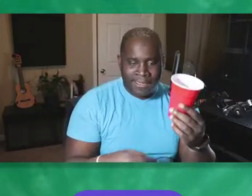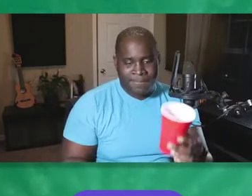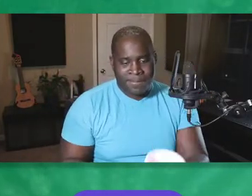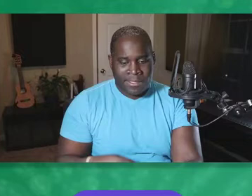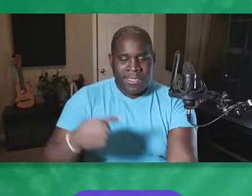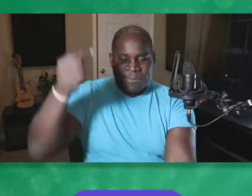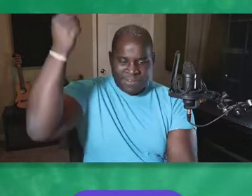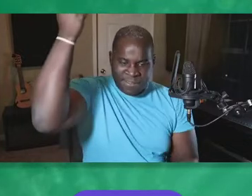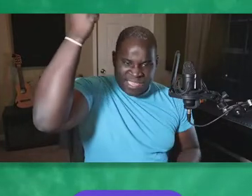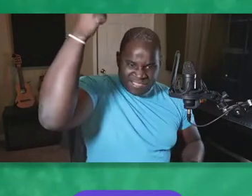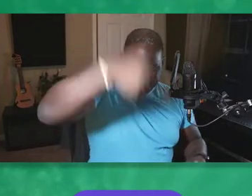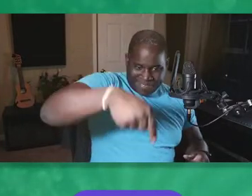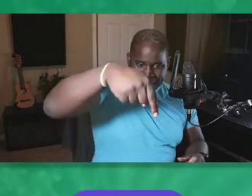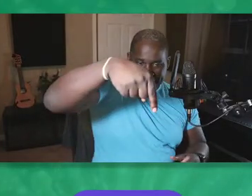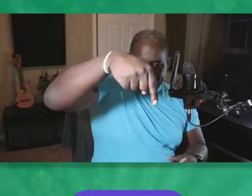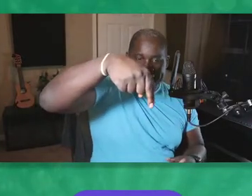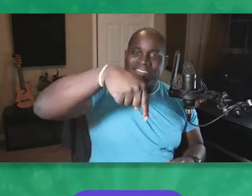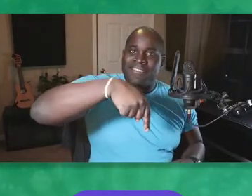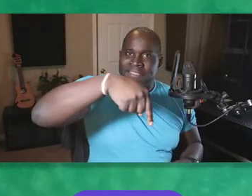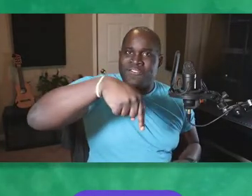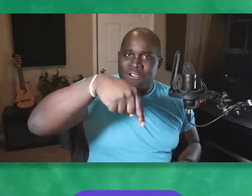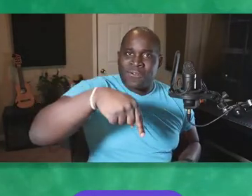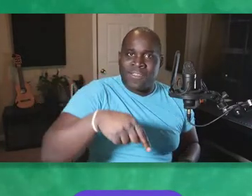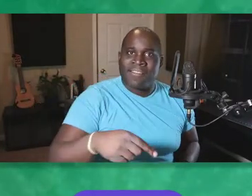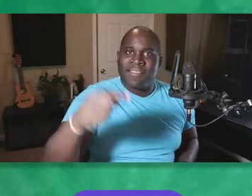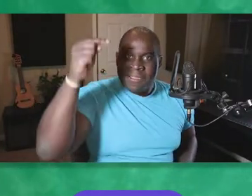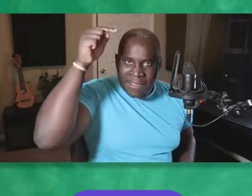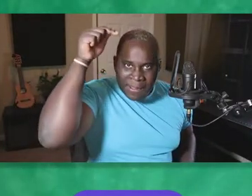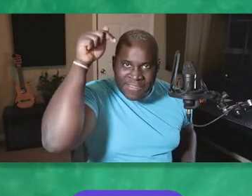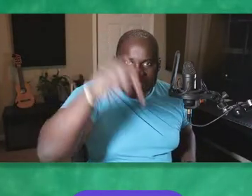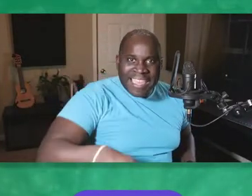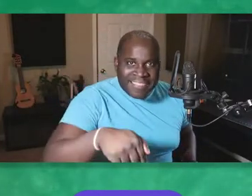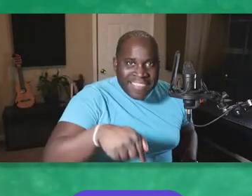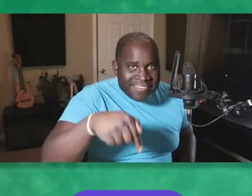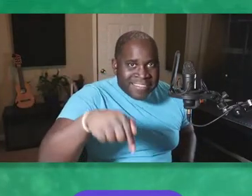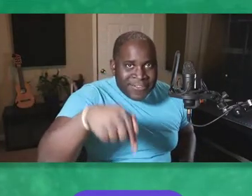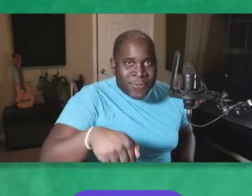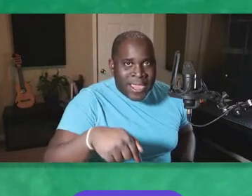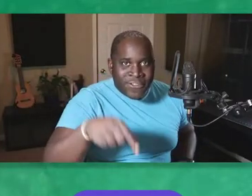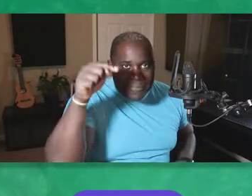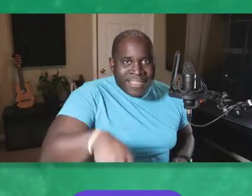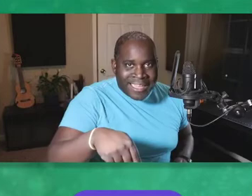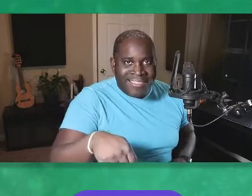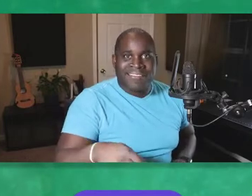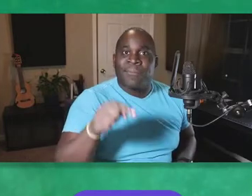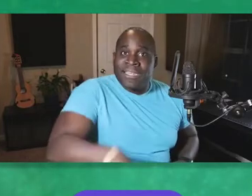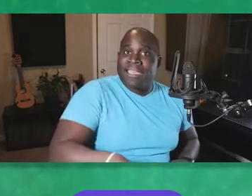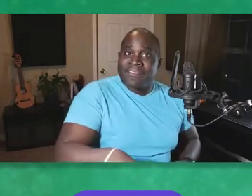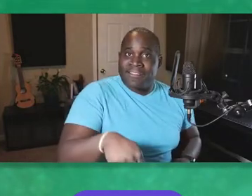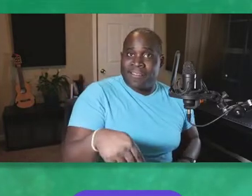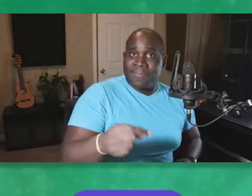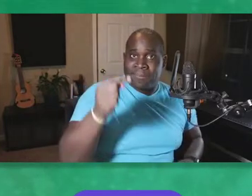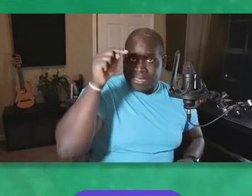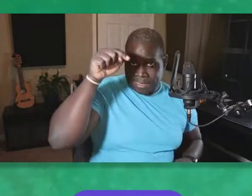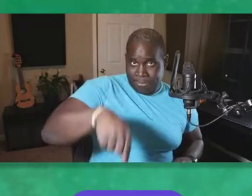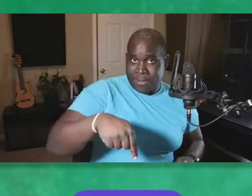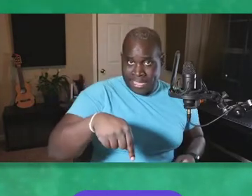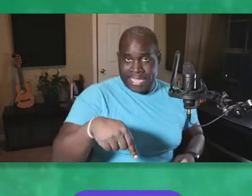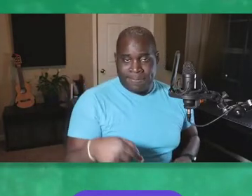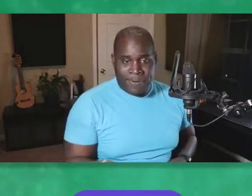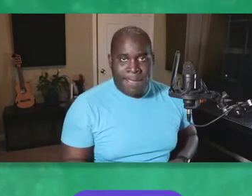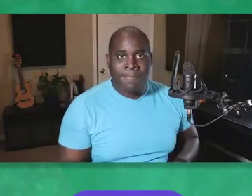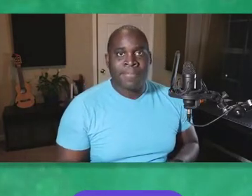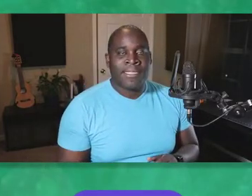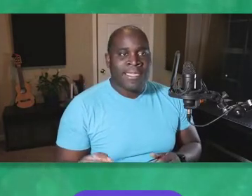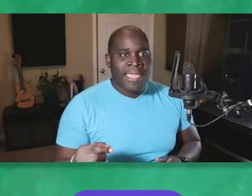that's a cup. But if I mean this in the general sense, I'm saying like this situation, I'm saying like this, I'm indexing something by like pointing